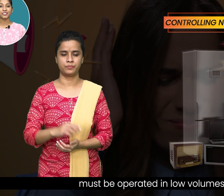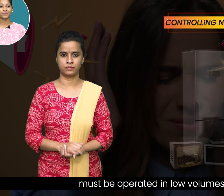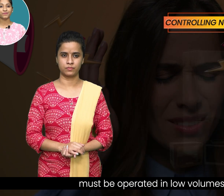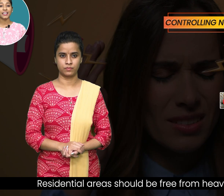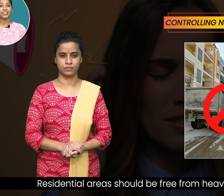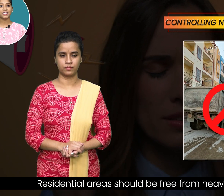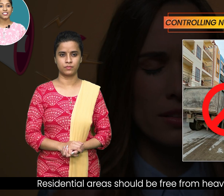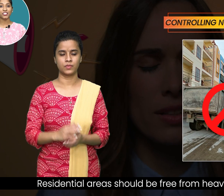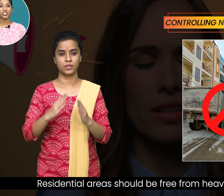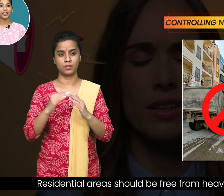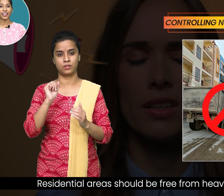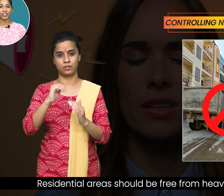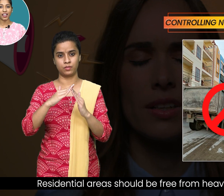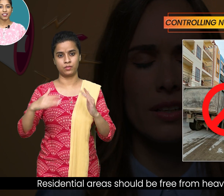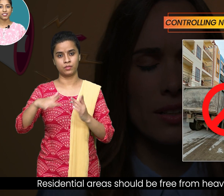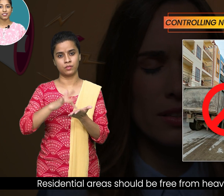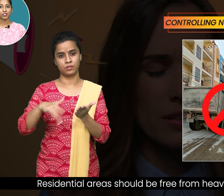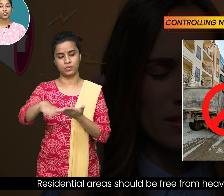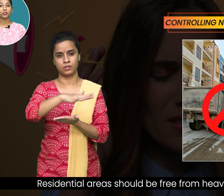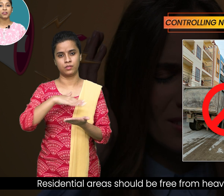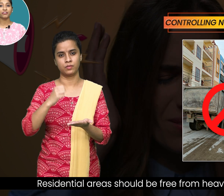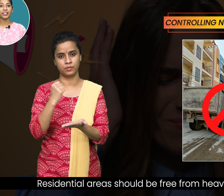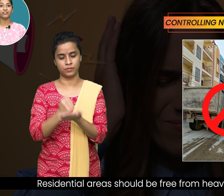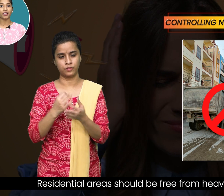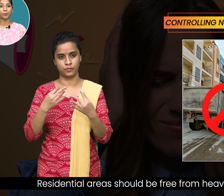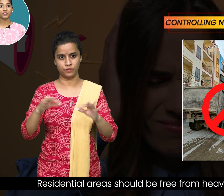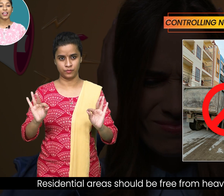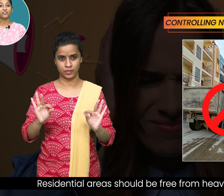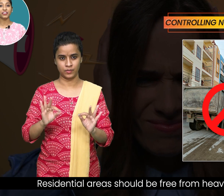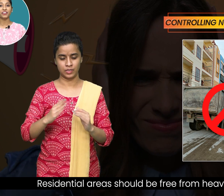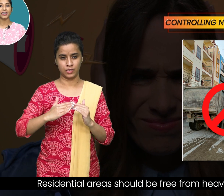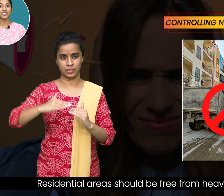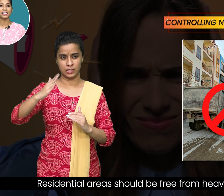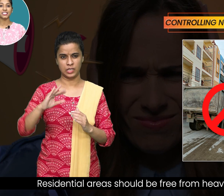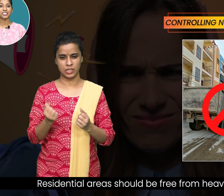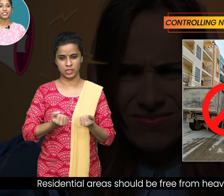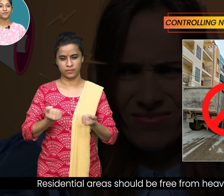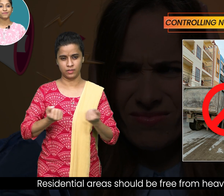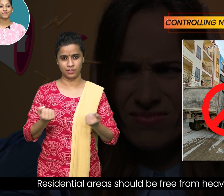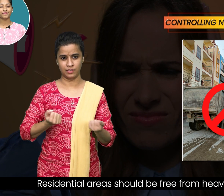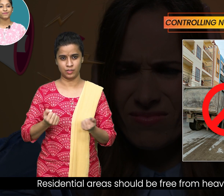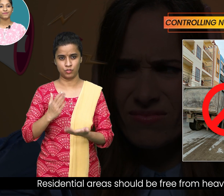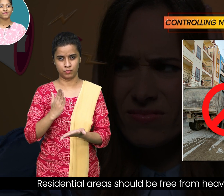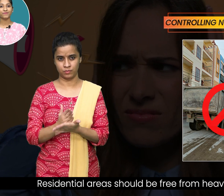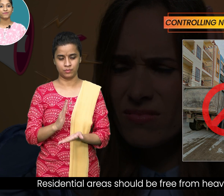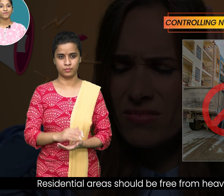volumes. Residential areas should be free from heavy vehicles.